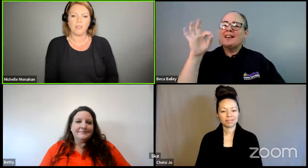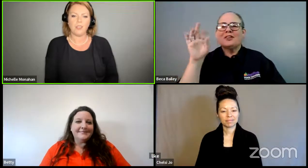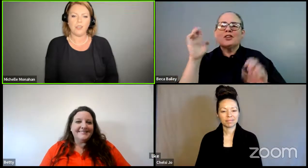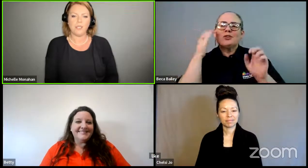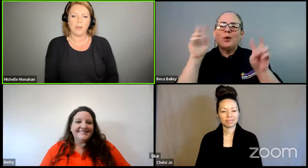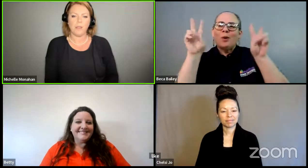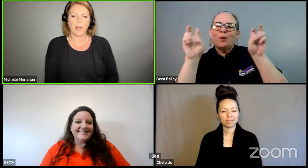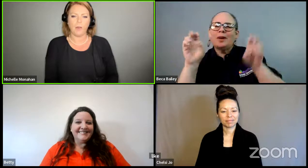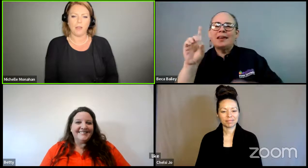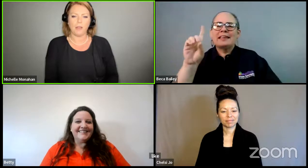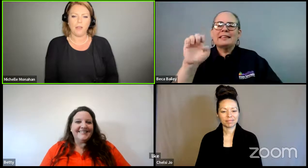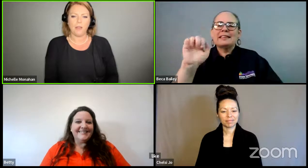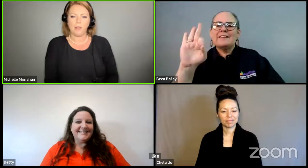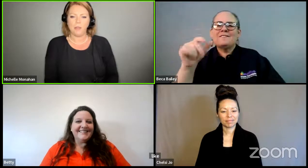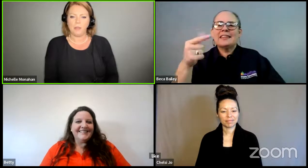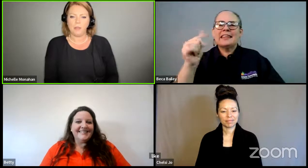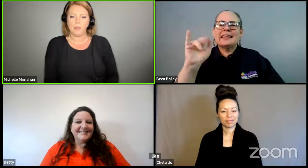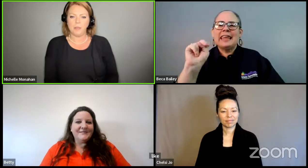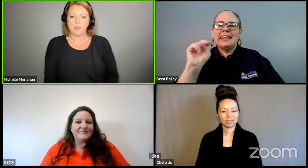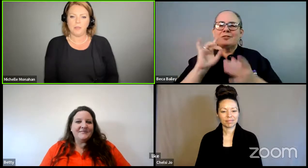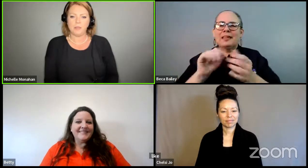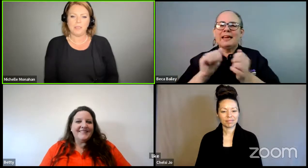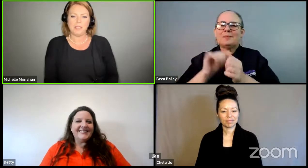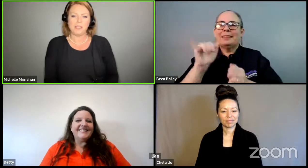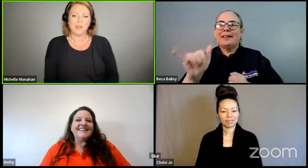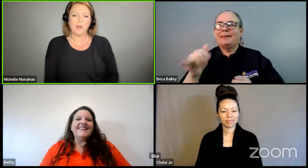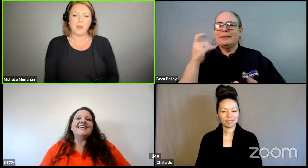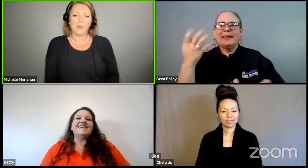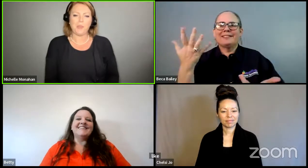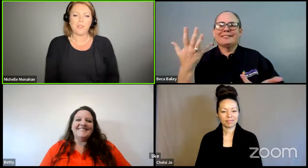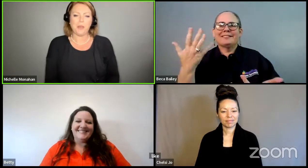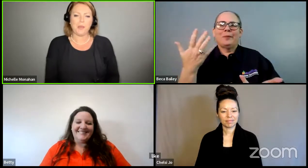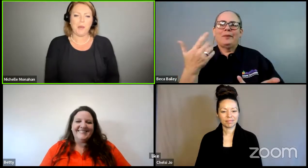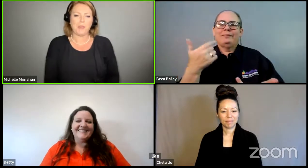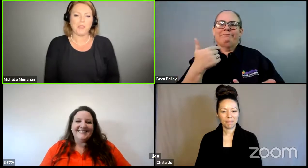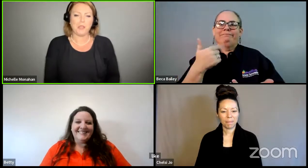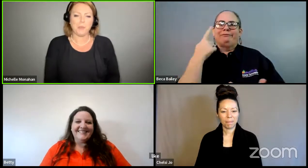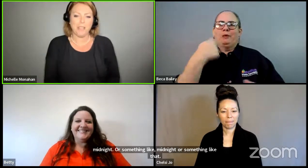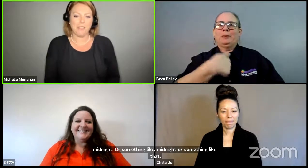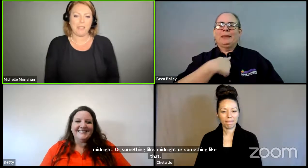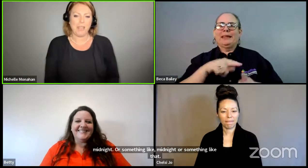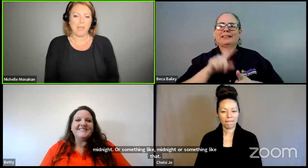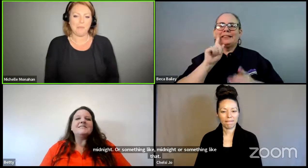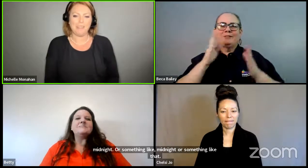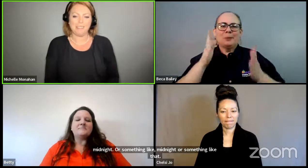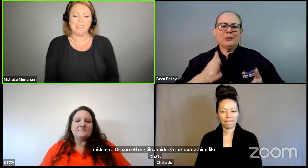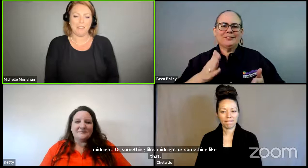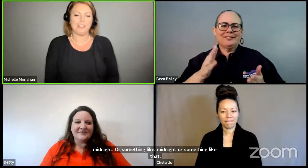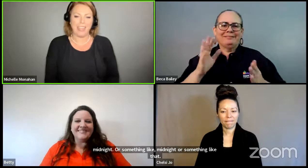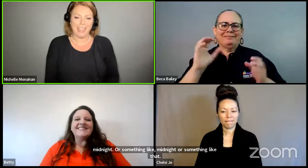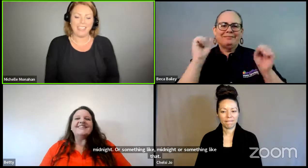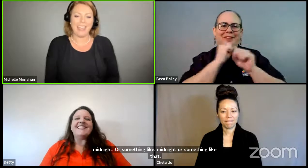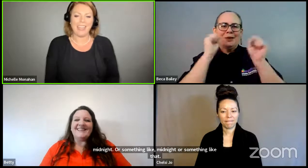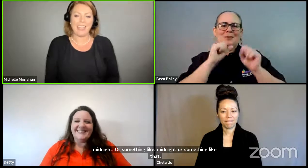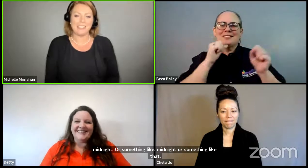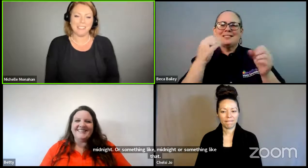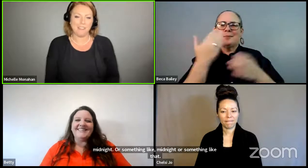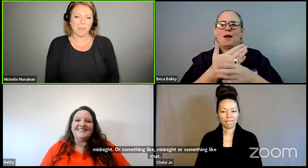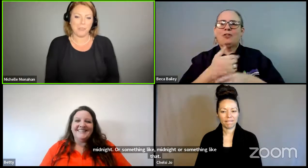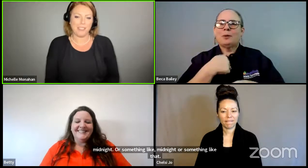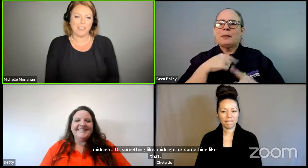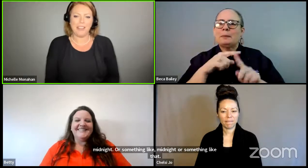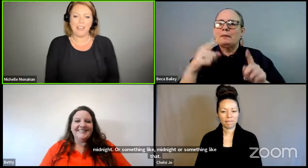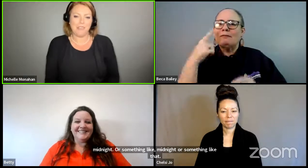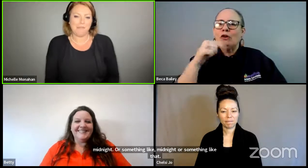Oh, I was curious about that one, because, we talk about the term deaf gain, and as a